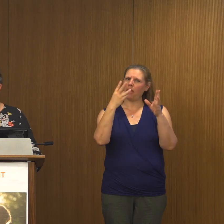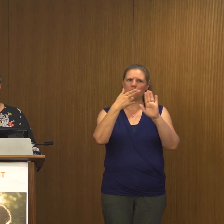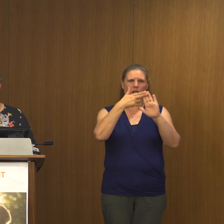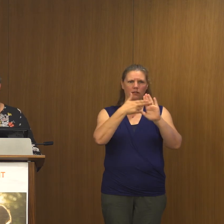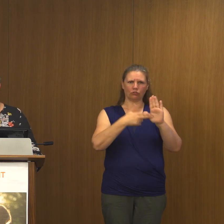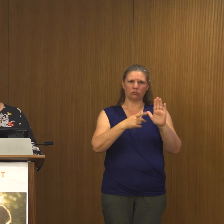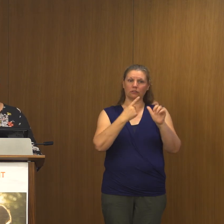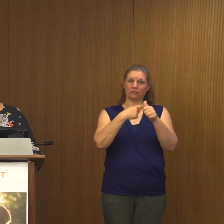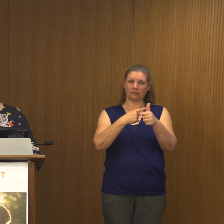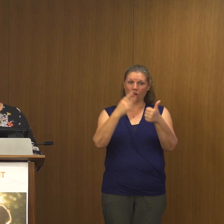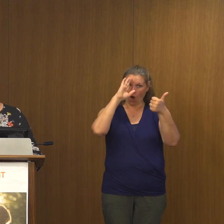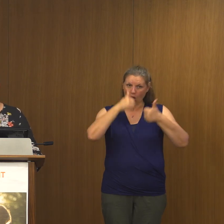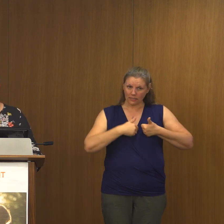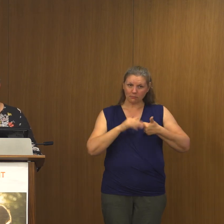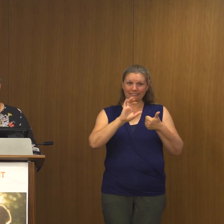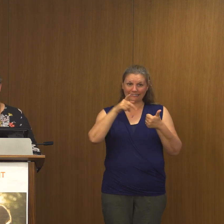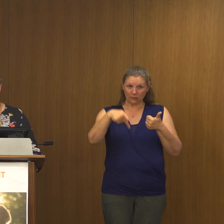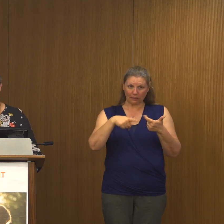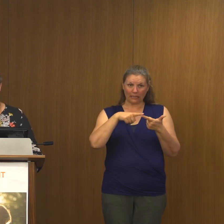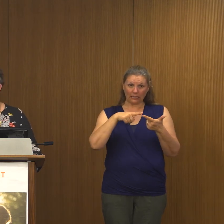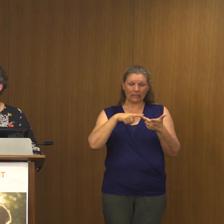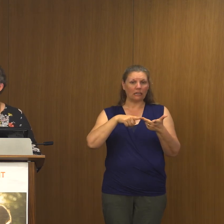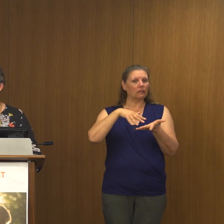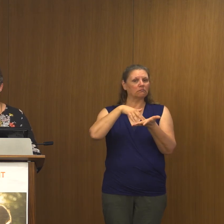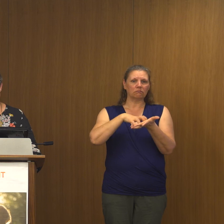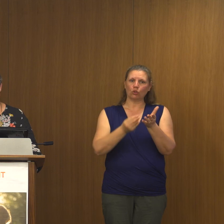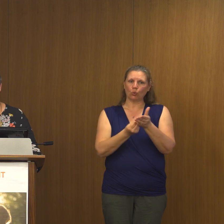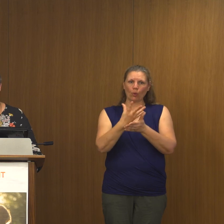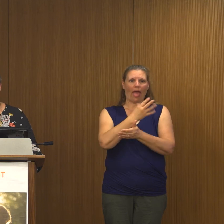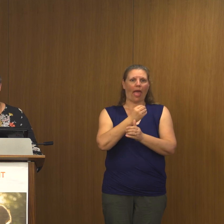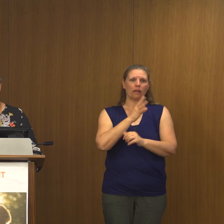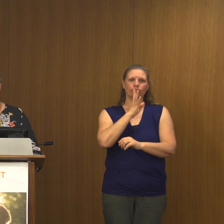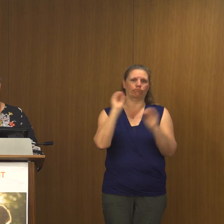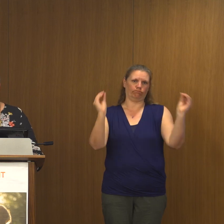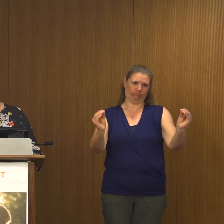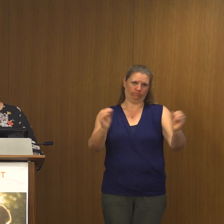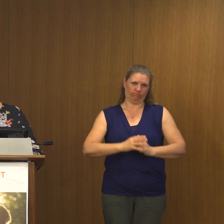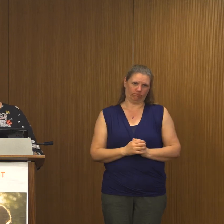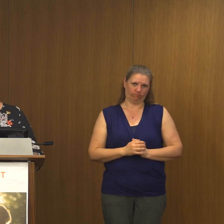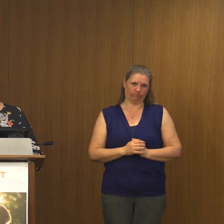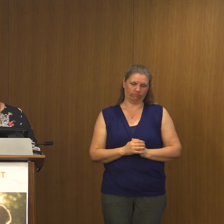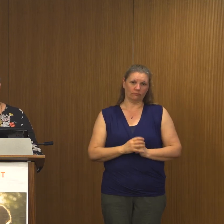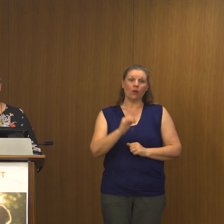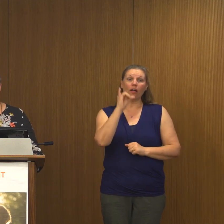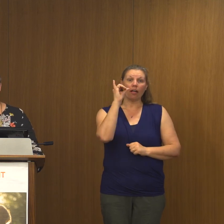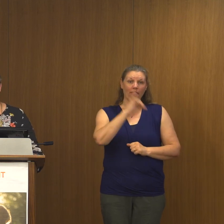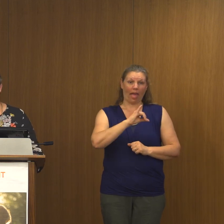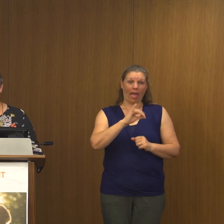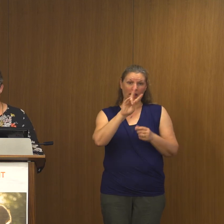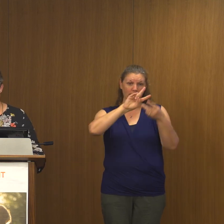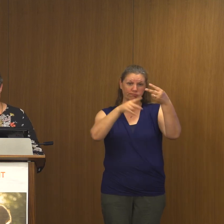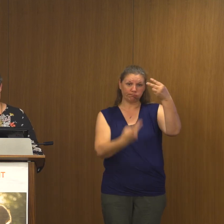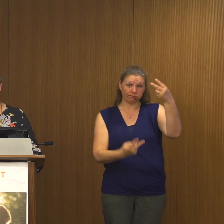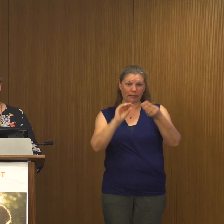as autism, cerebral palsy, poor growth, as well as being nonverbal. Mosaic trisomy 22 can be